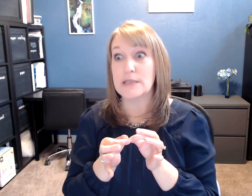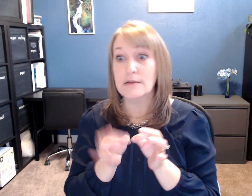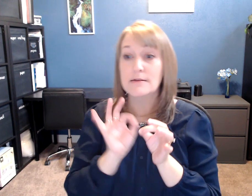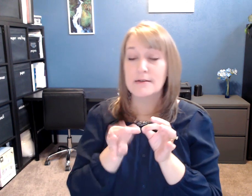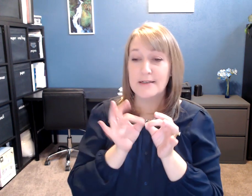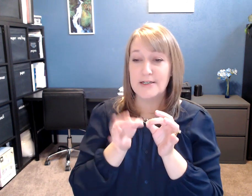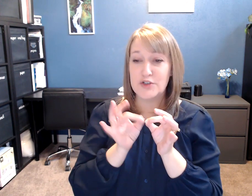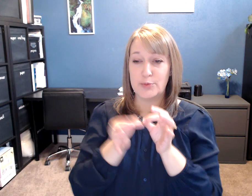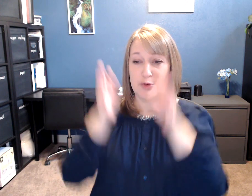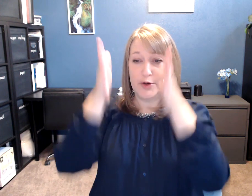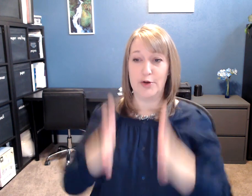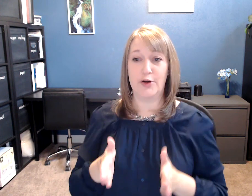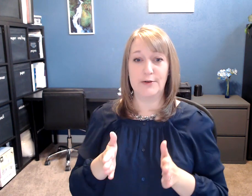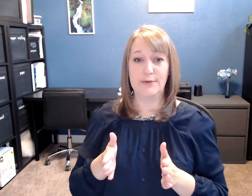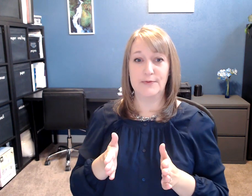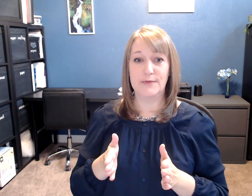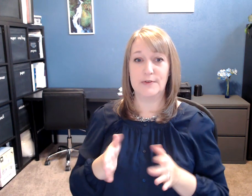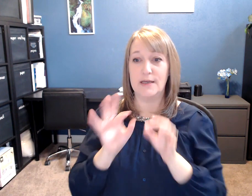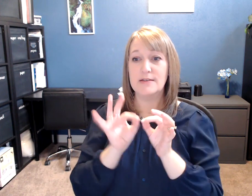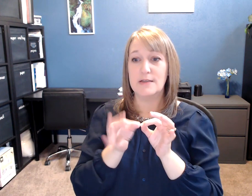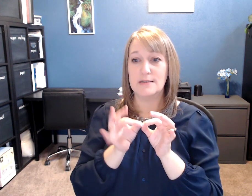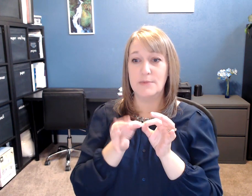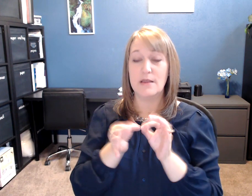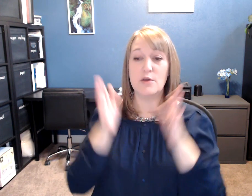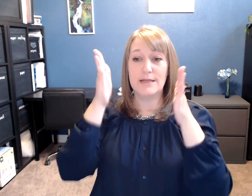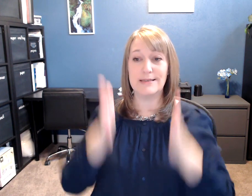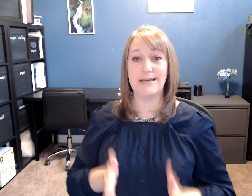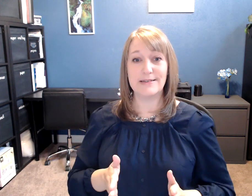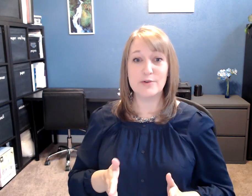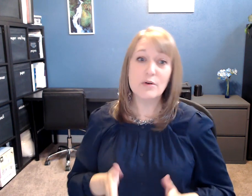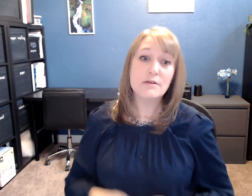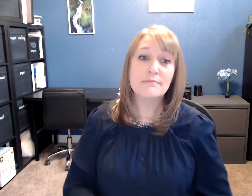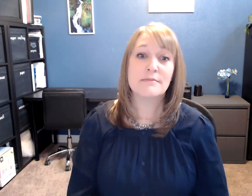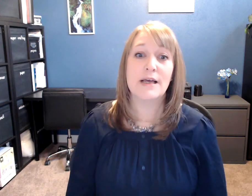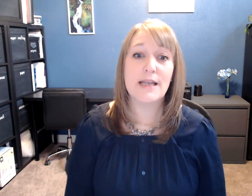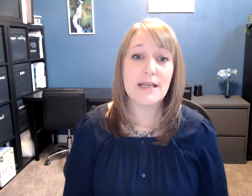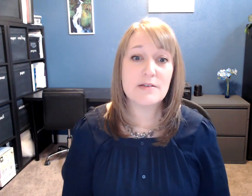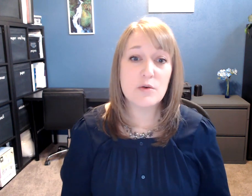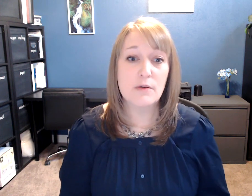person, interpreter. Okay, so that's somebody that you might see at school, at a school.